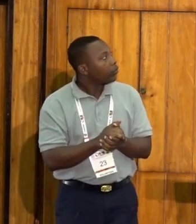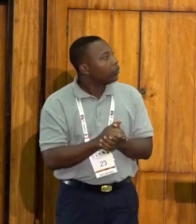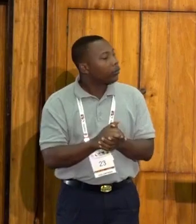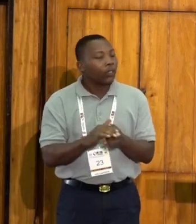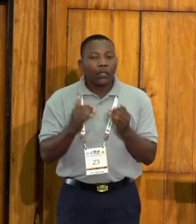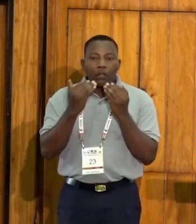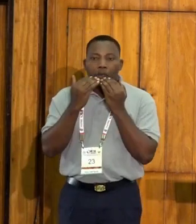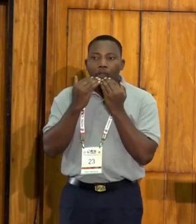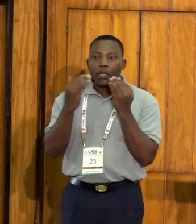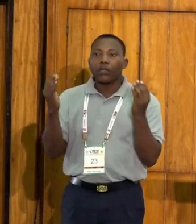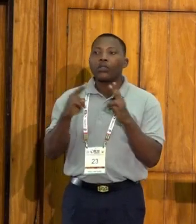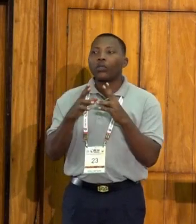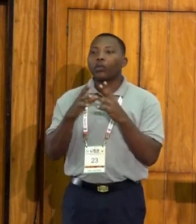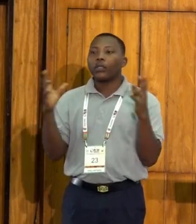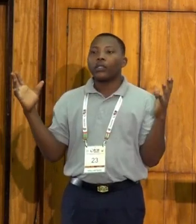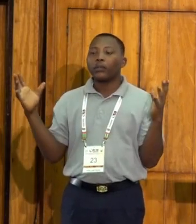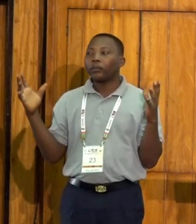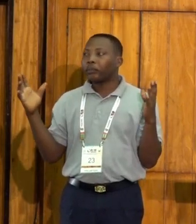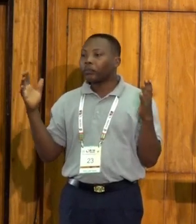Thank you very much.